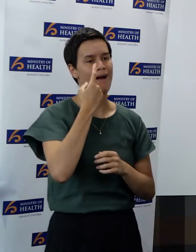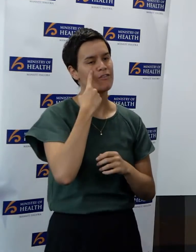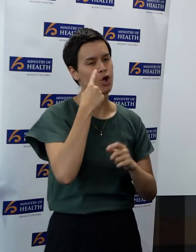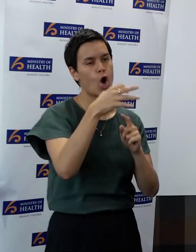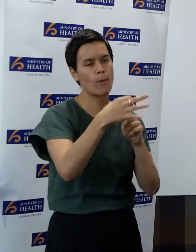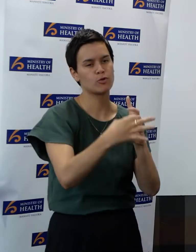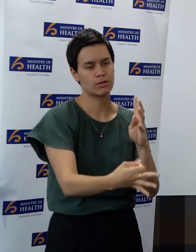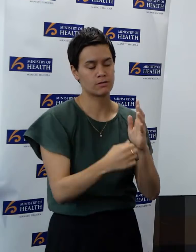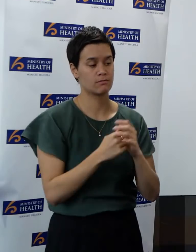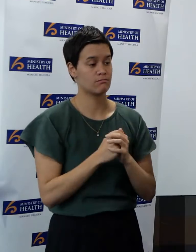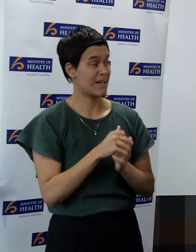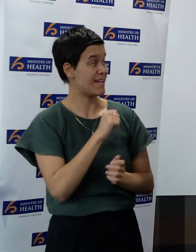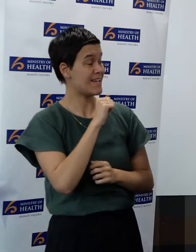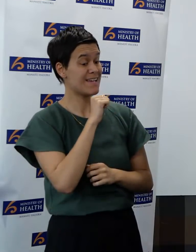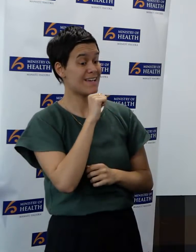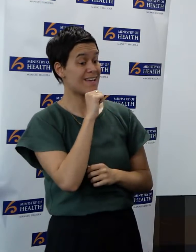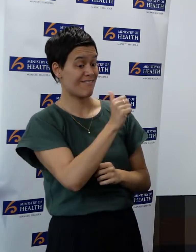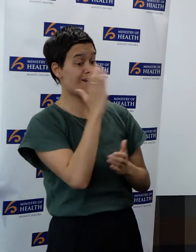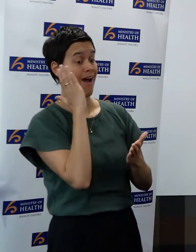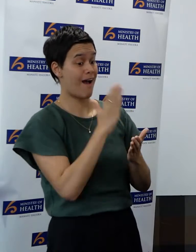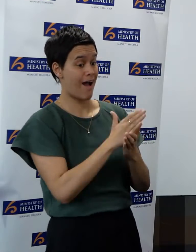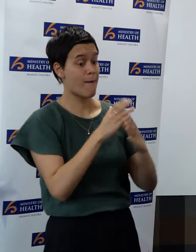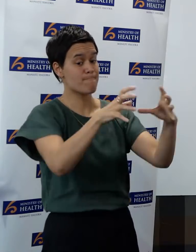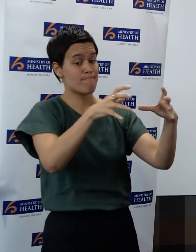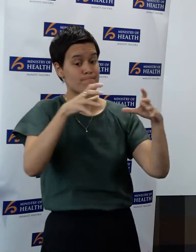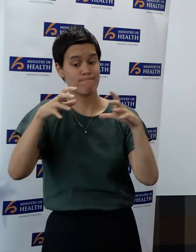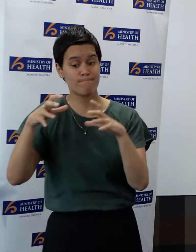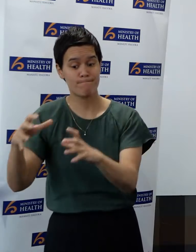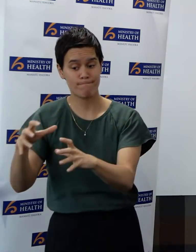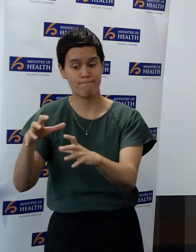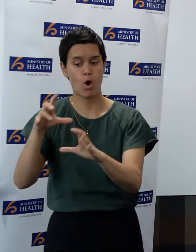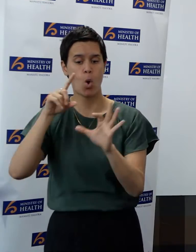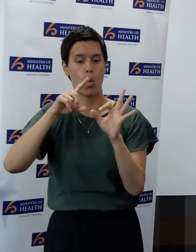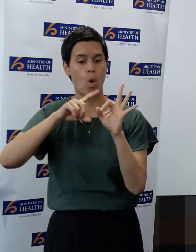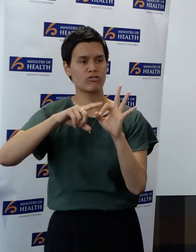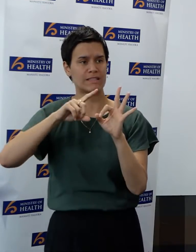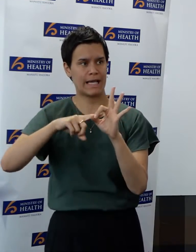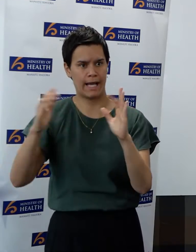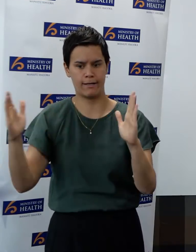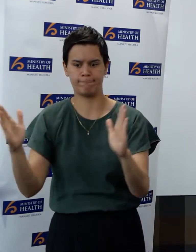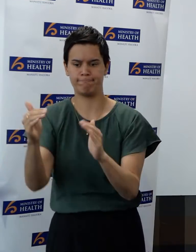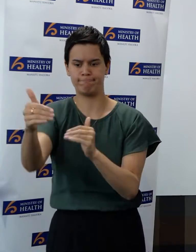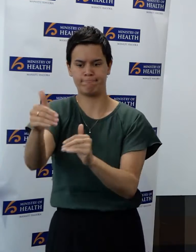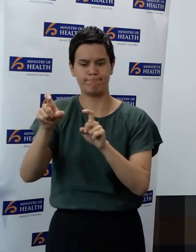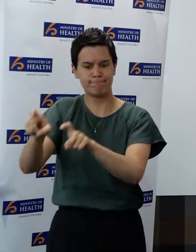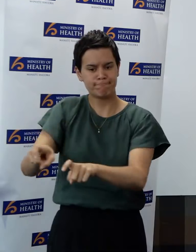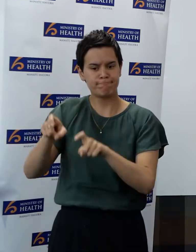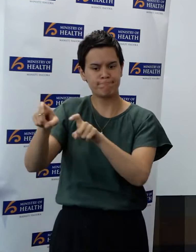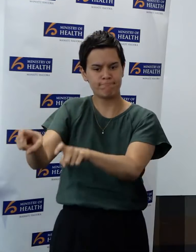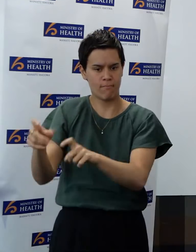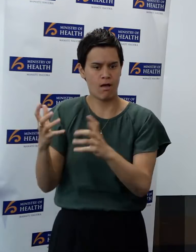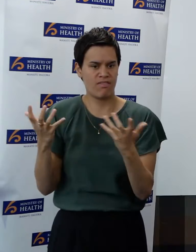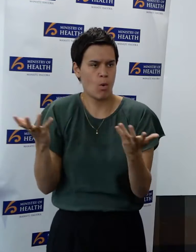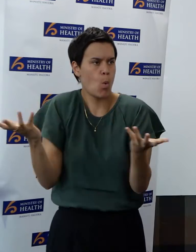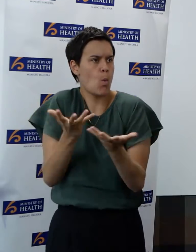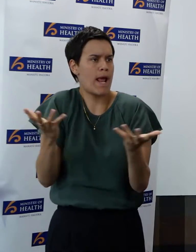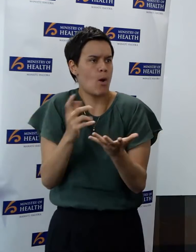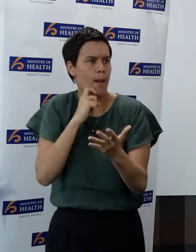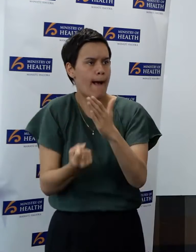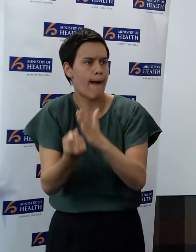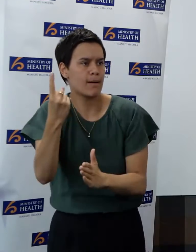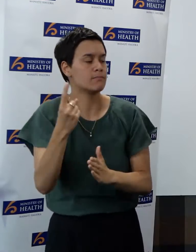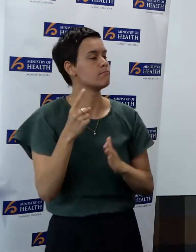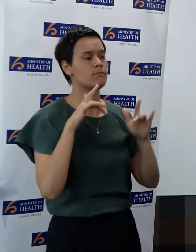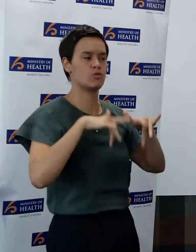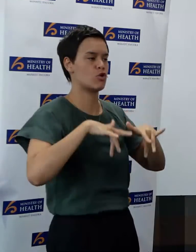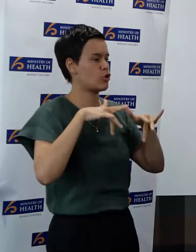quarantined? Again, we've provided advice to the government on a range of options there, and decisions are in the process of being taken. When you say there will be